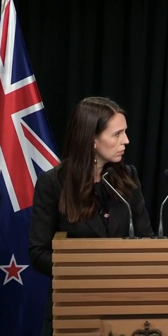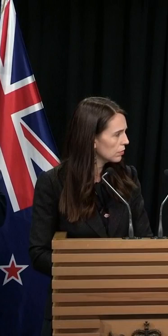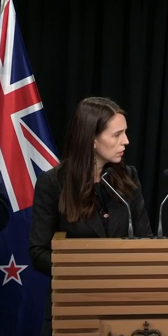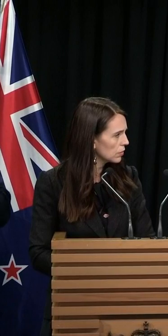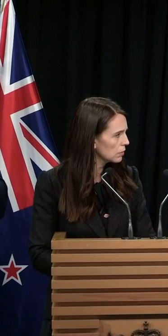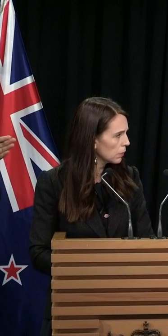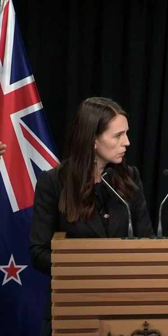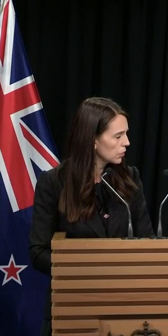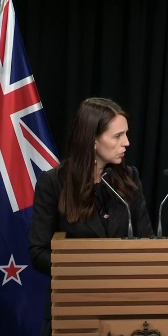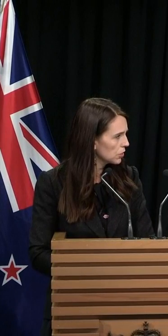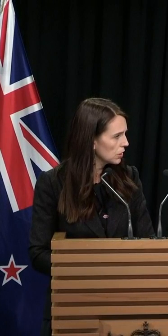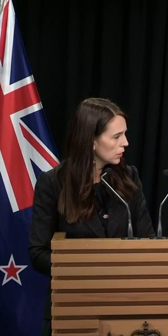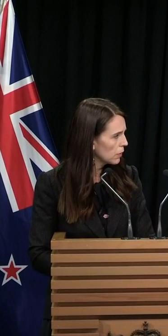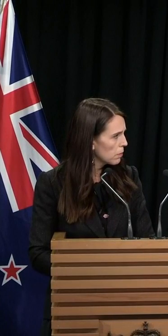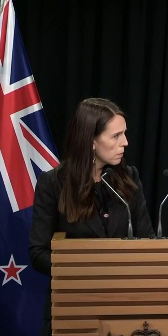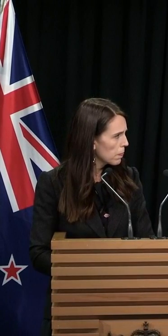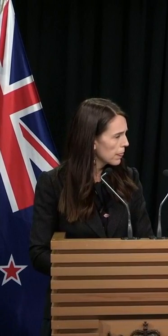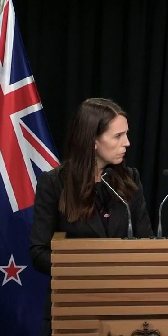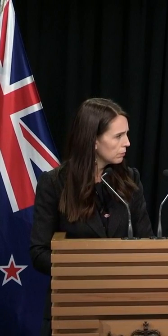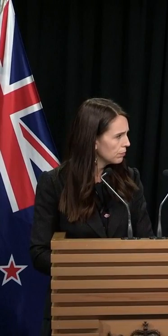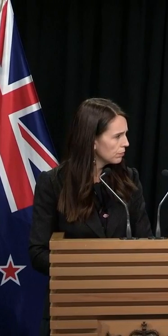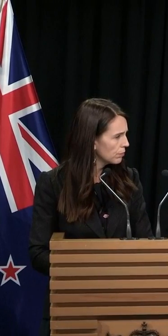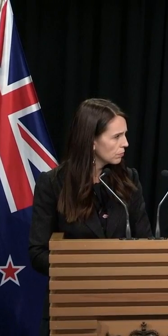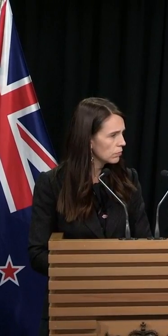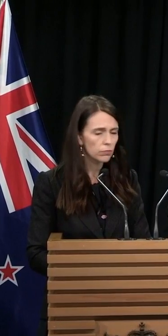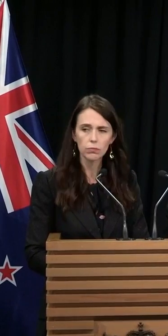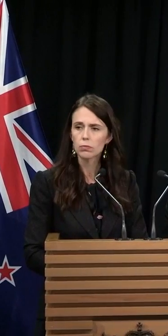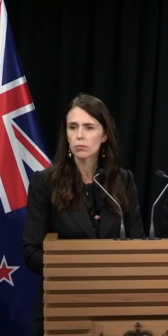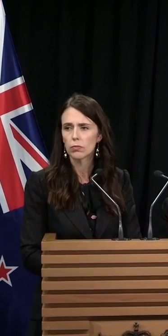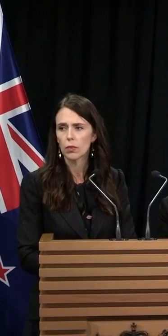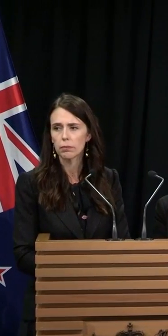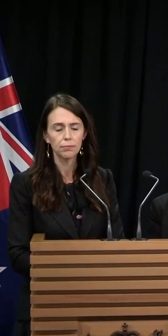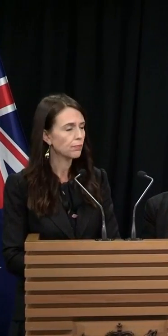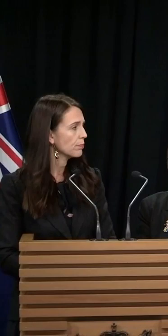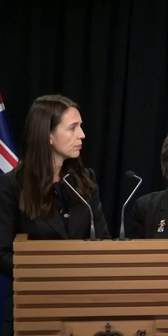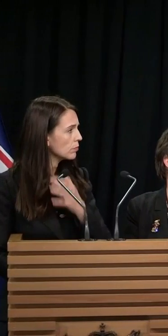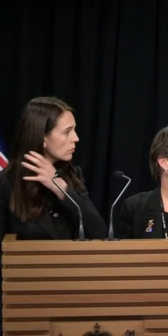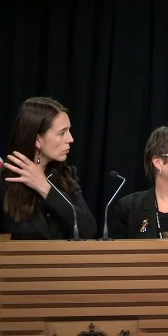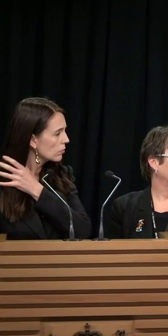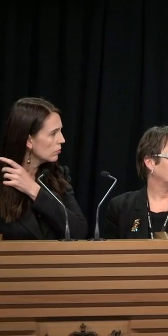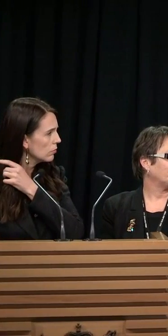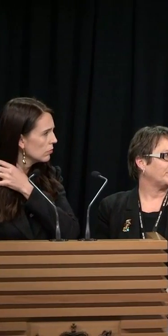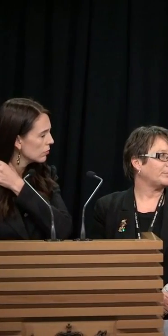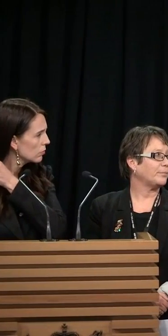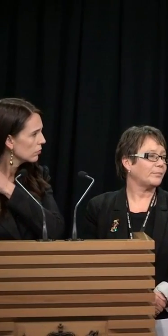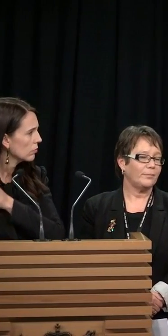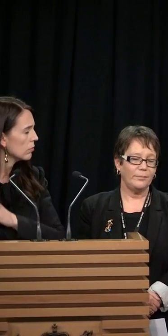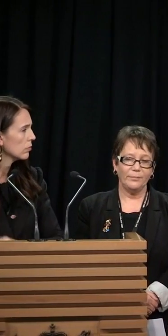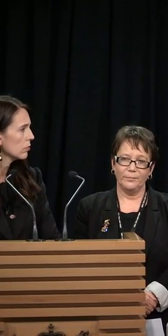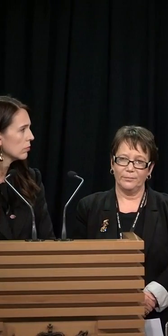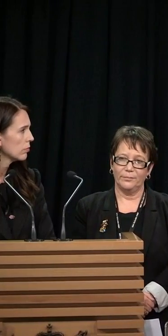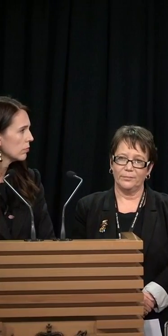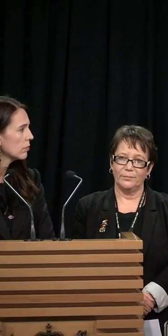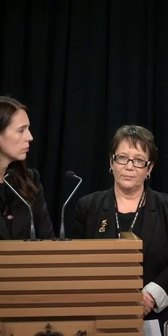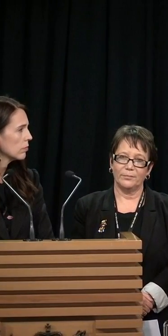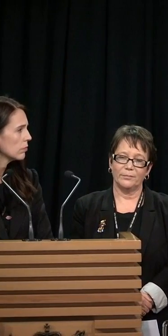the response from the churches? There is a statement in the terms of reference saying that there is an expectation